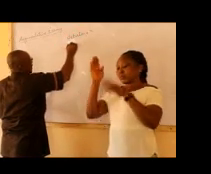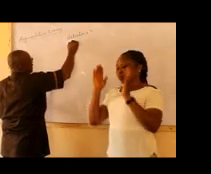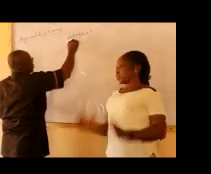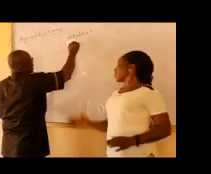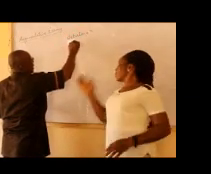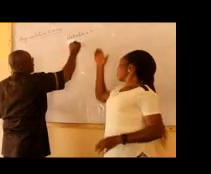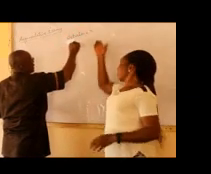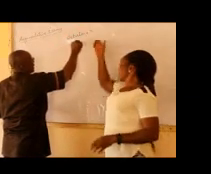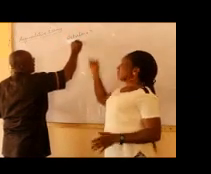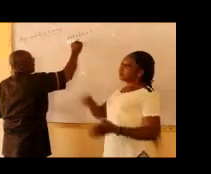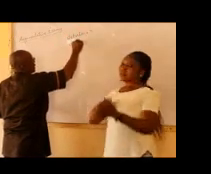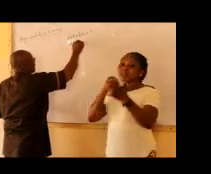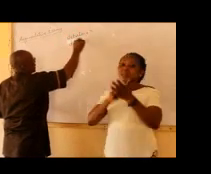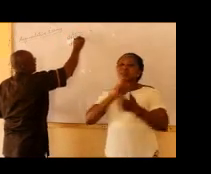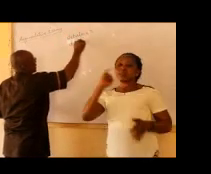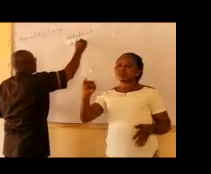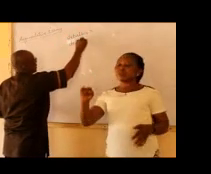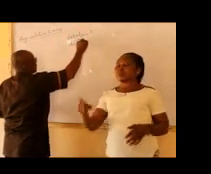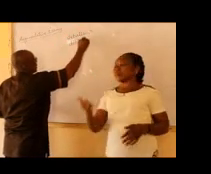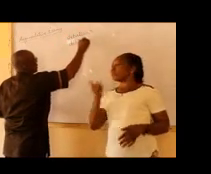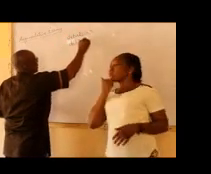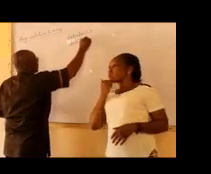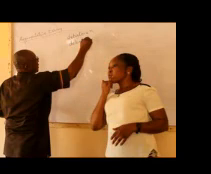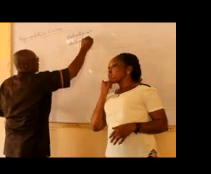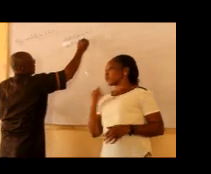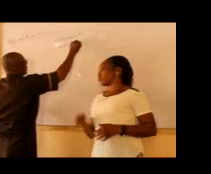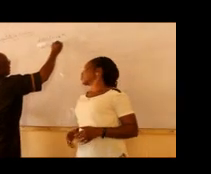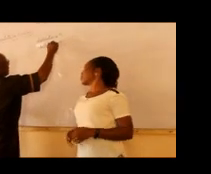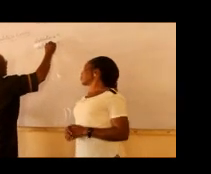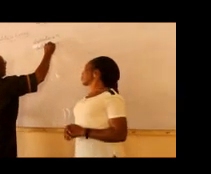The right word is